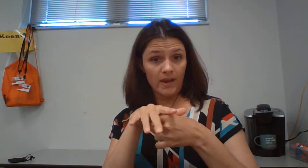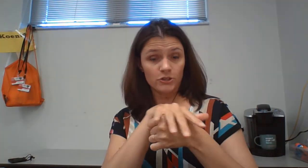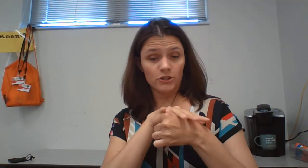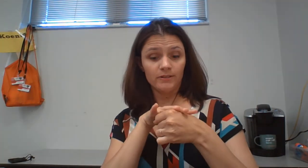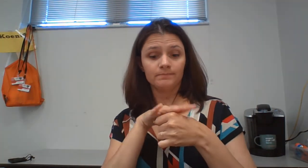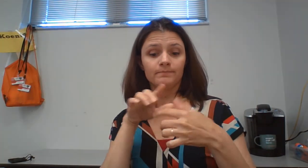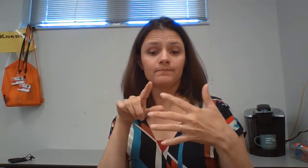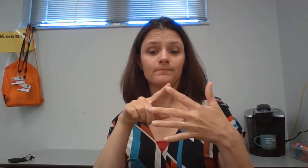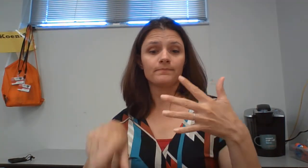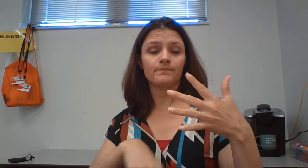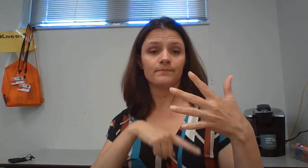location,